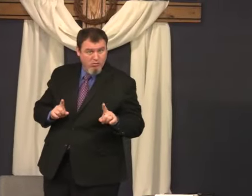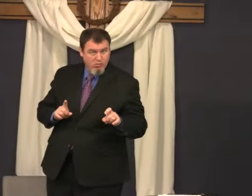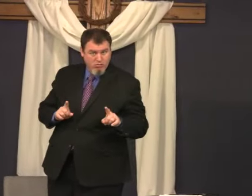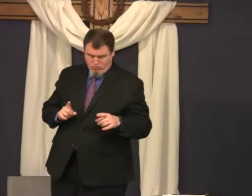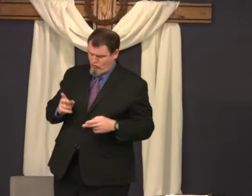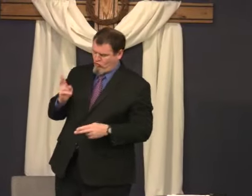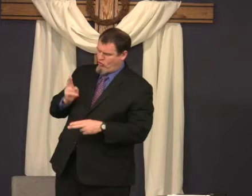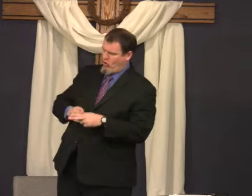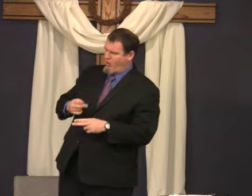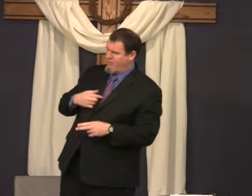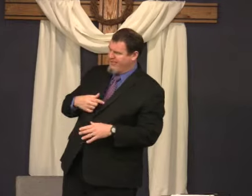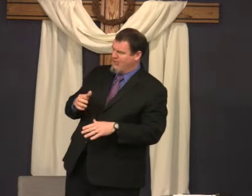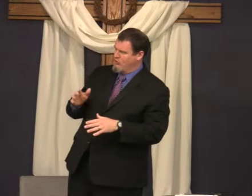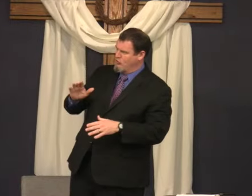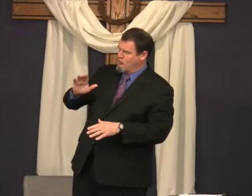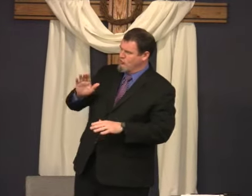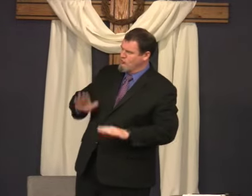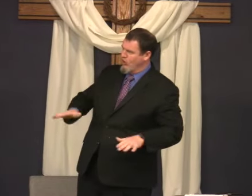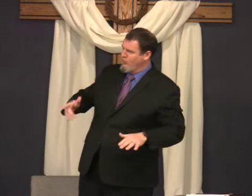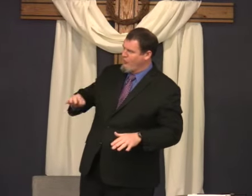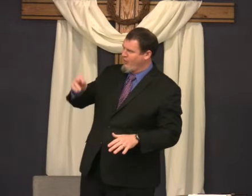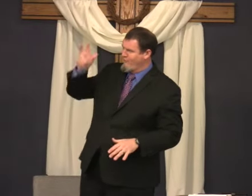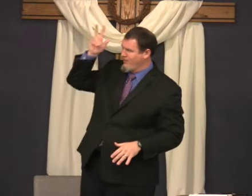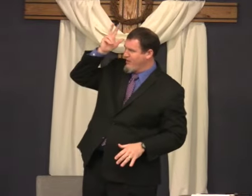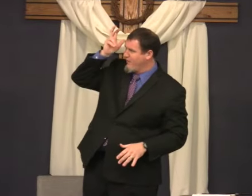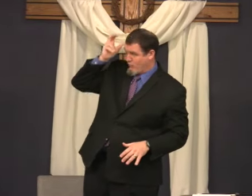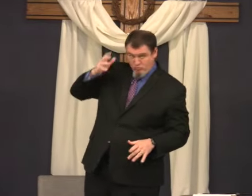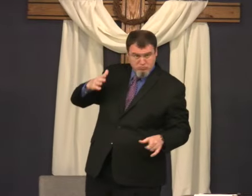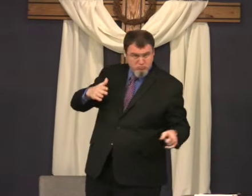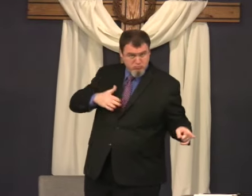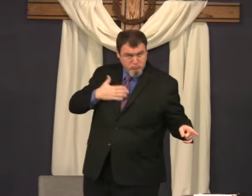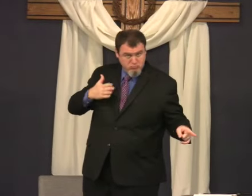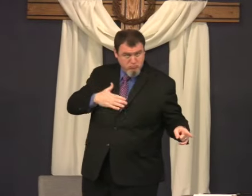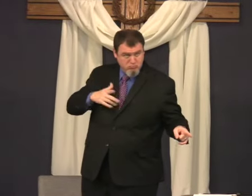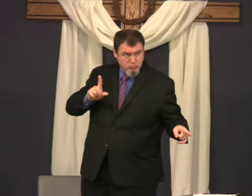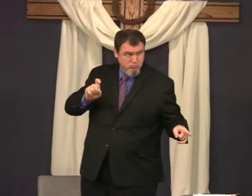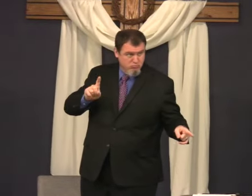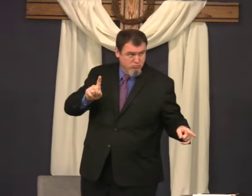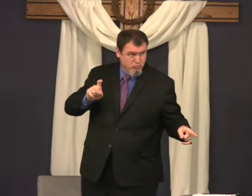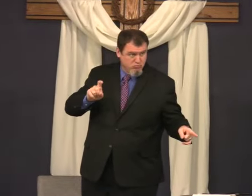Do you think they were happy with that? You're calling me a child of the devil? Do you think they're happy?